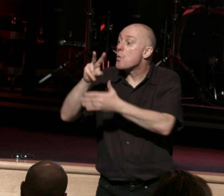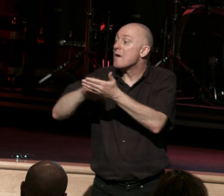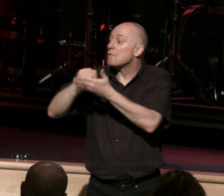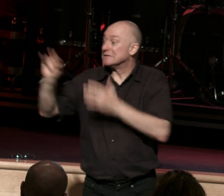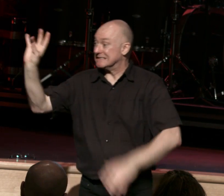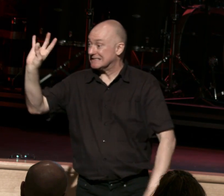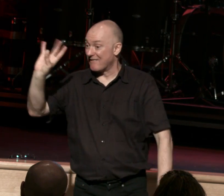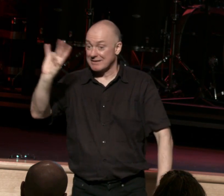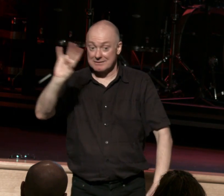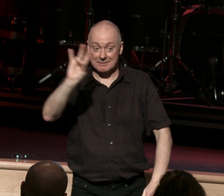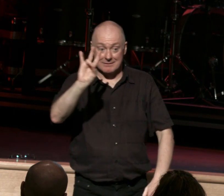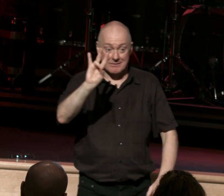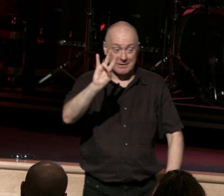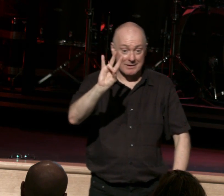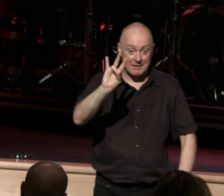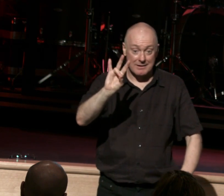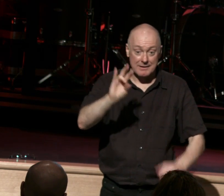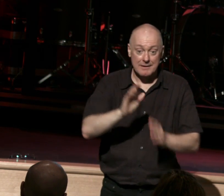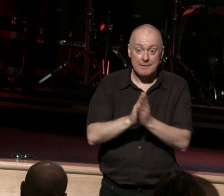Look at verse 7 now.